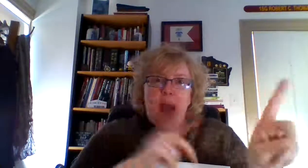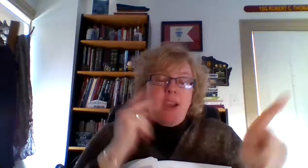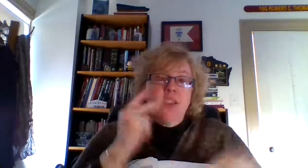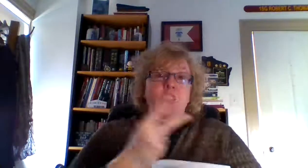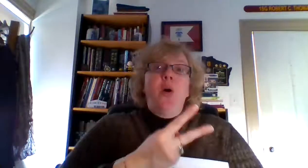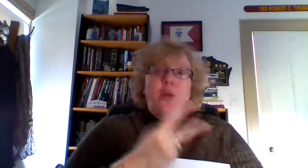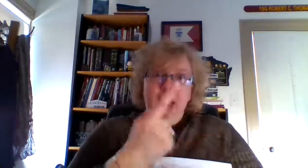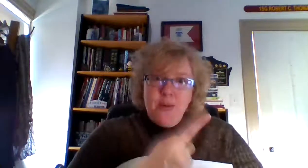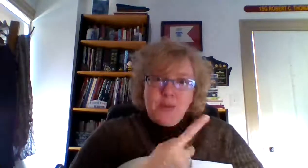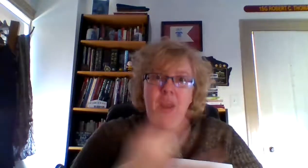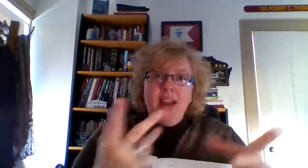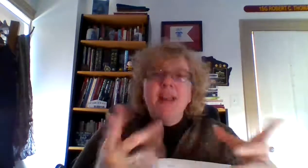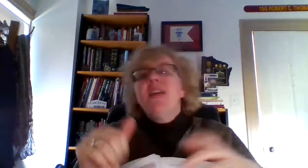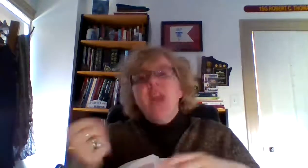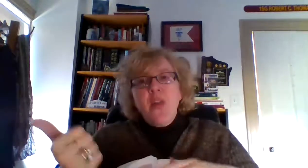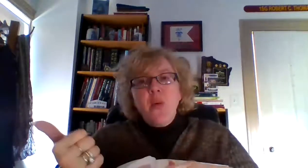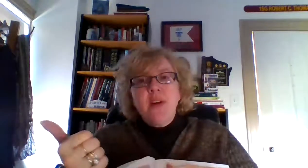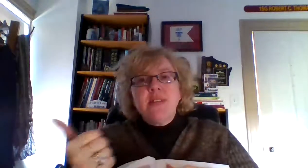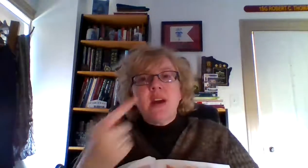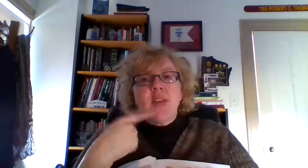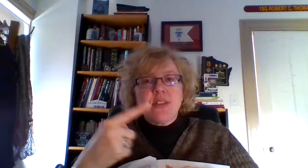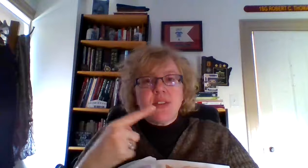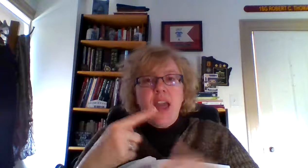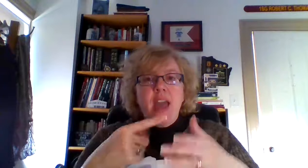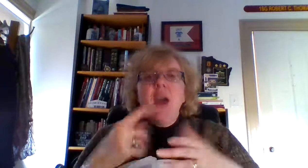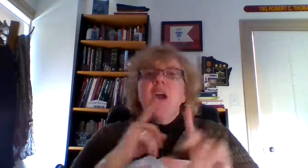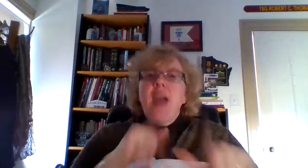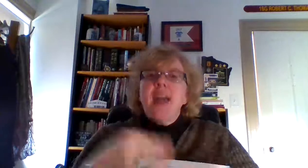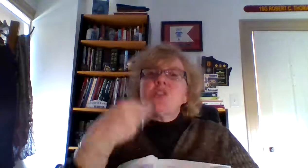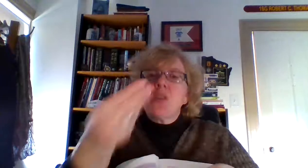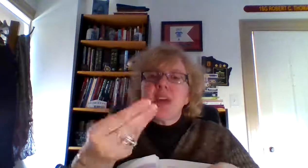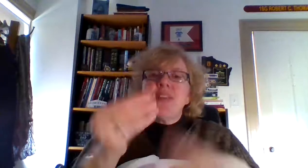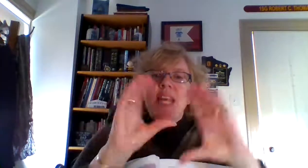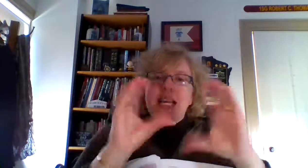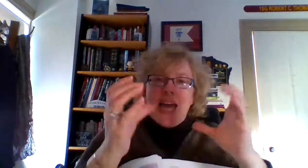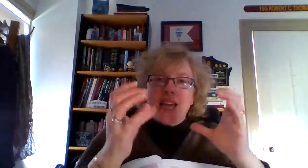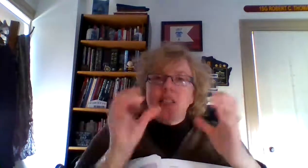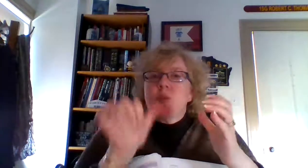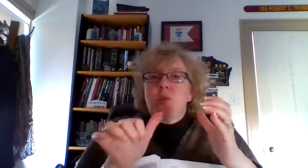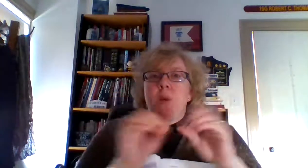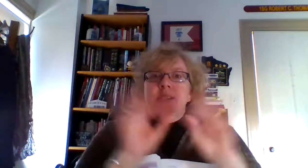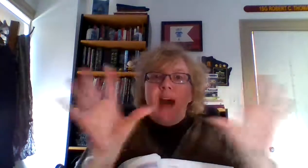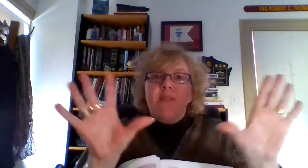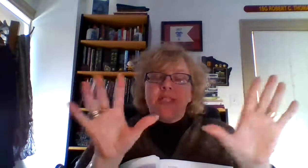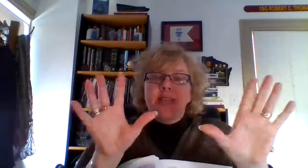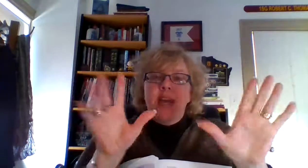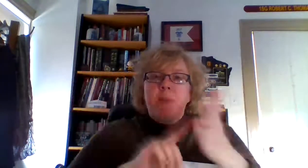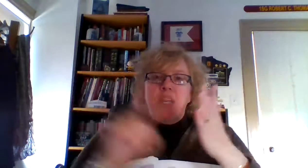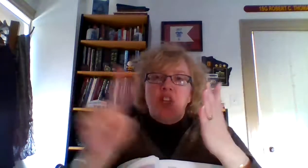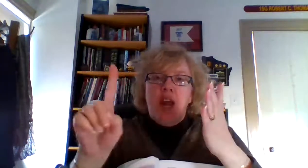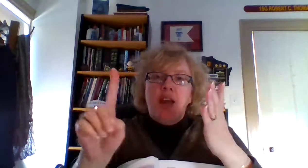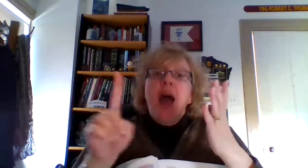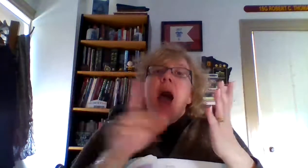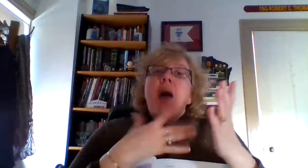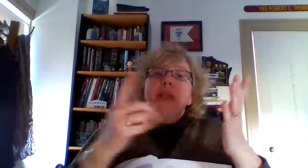and look, oh yeah, I was right. The other ones, they'll say answer given in class. Those are the ones obviously I'm going to check. I would like